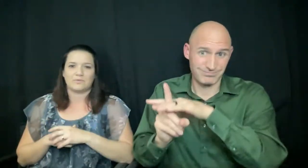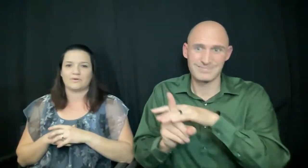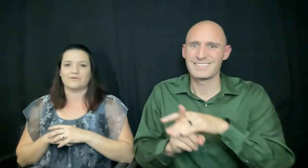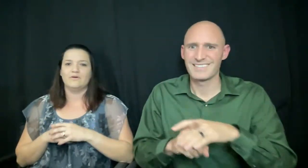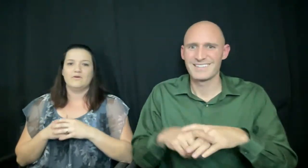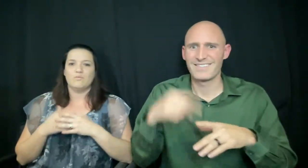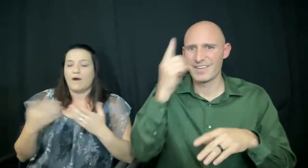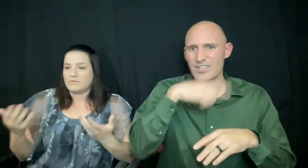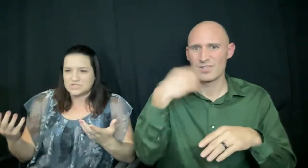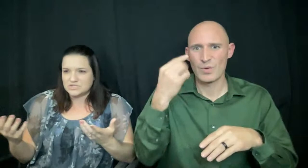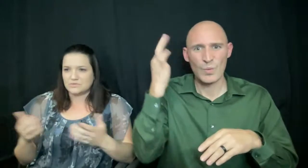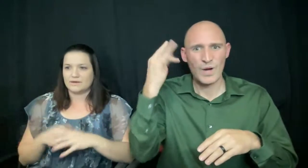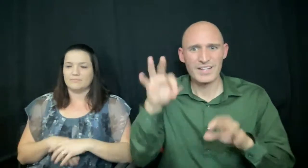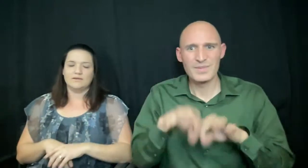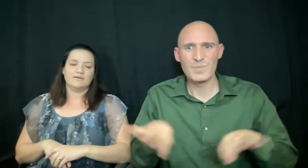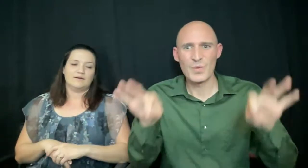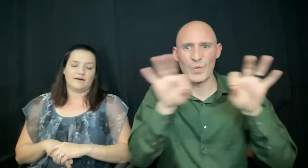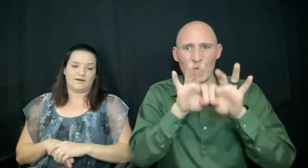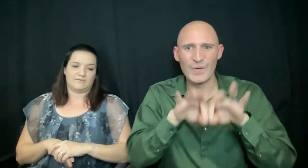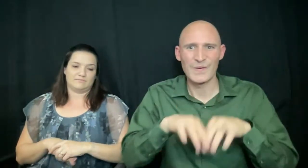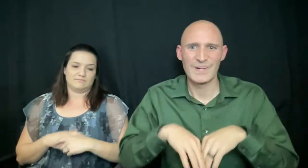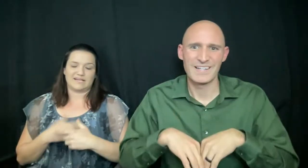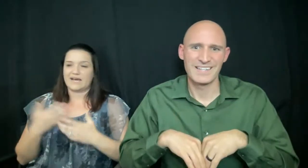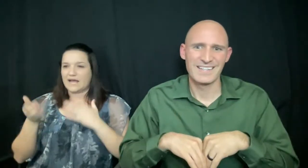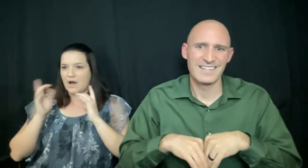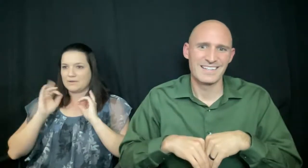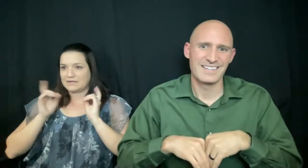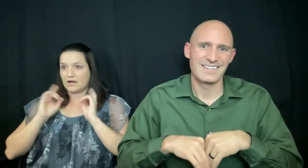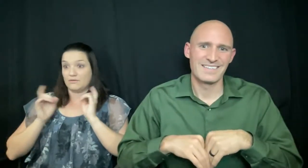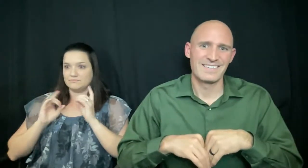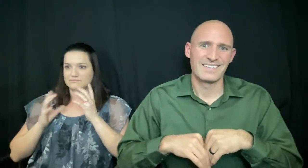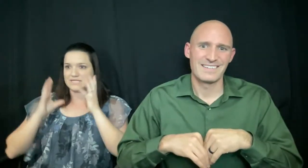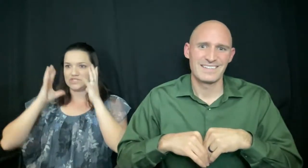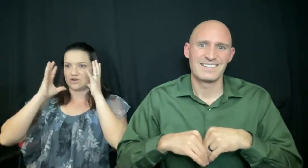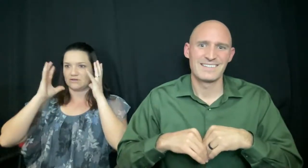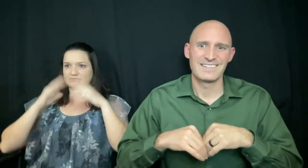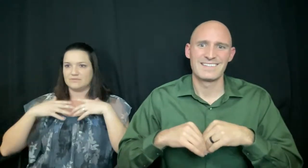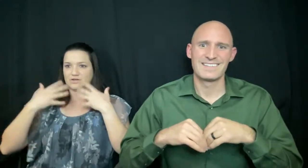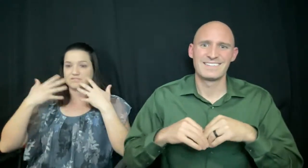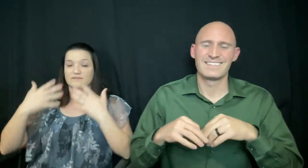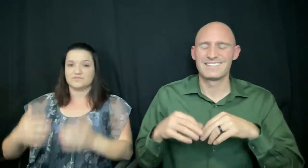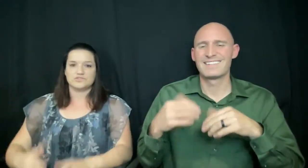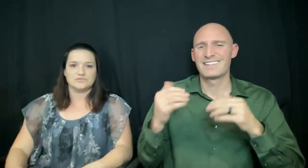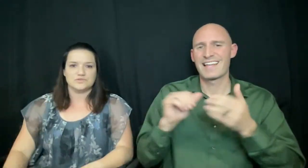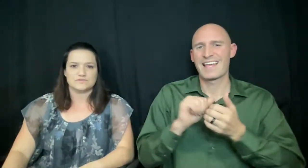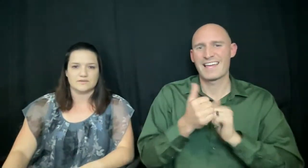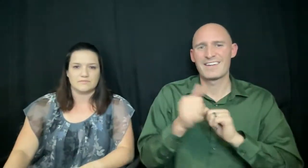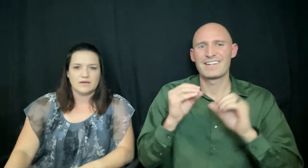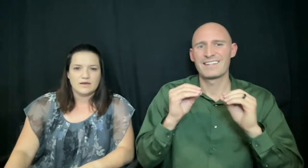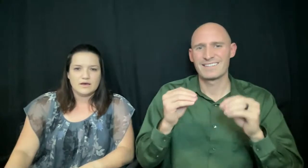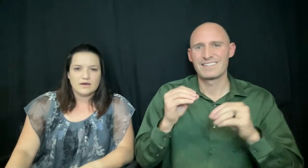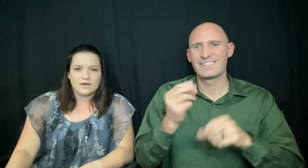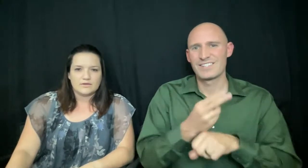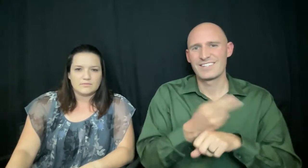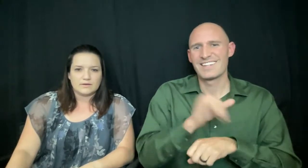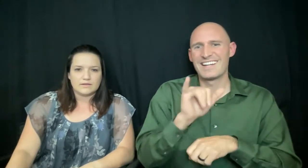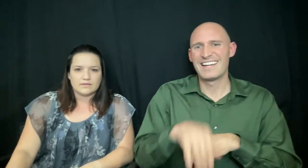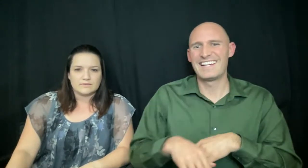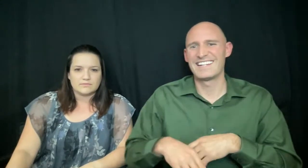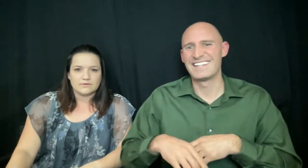important, why we should do them, and kind of how we can help teach ourselves to use them. I know why it's